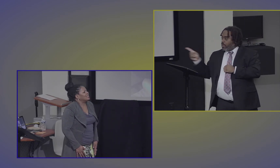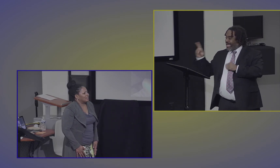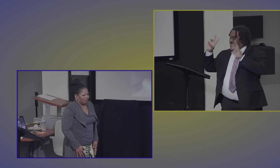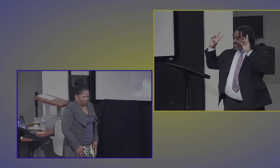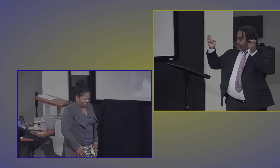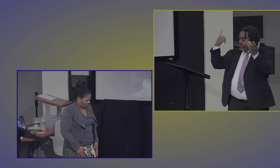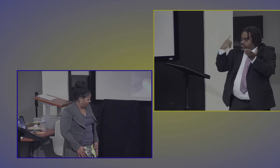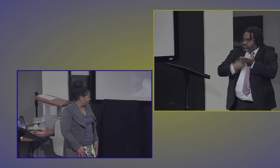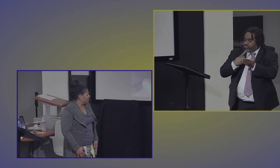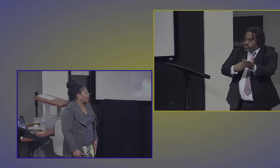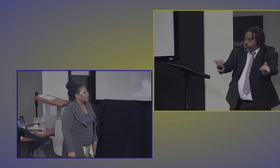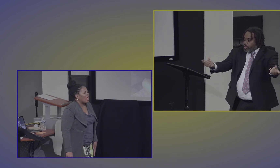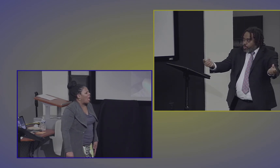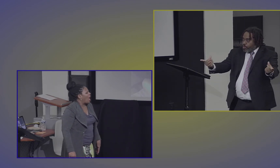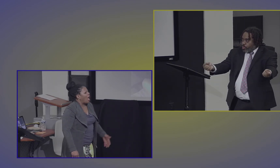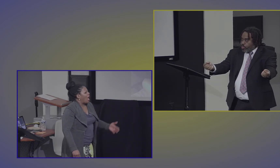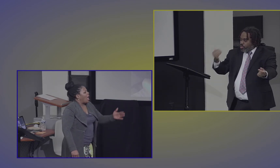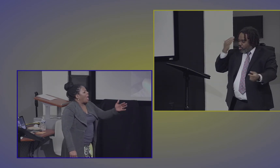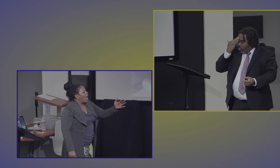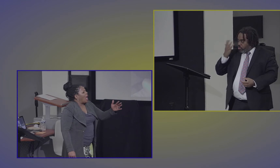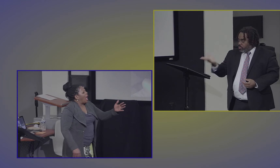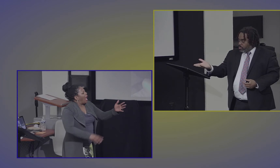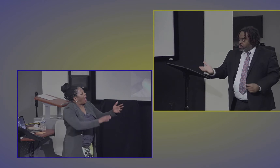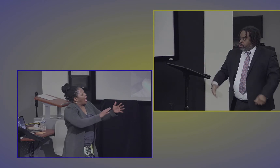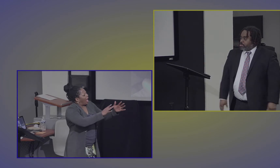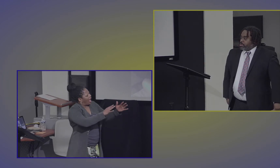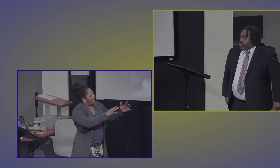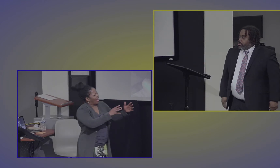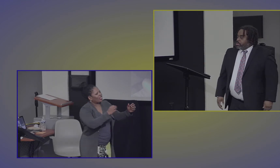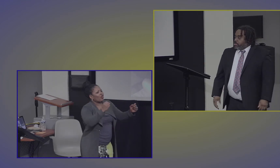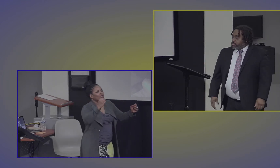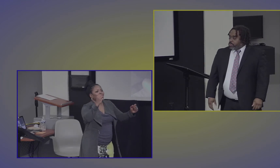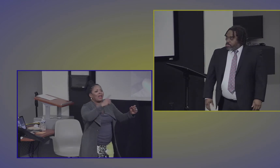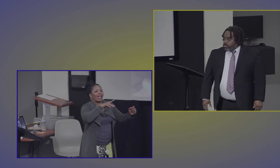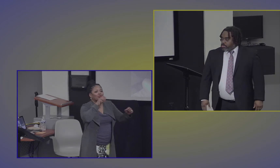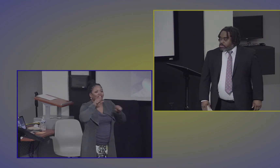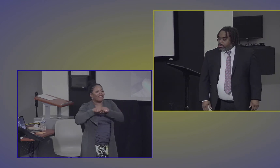to unpack that. And it's time to get to the what do we do about it?